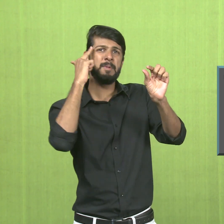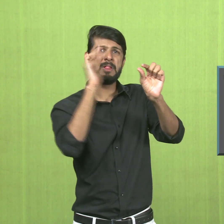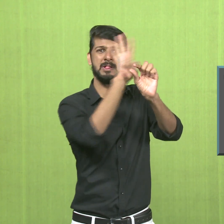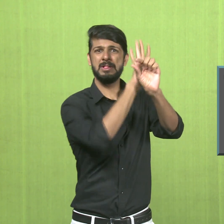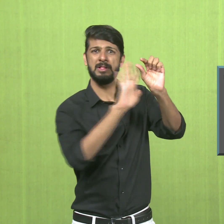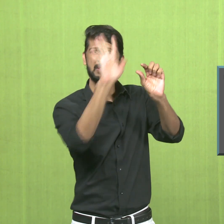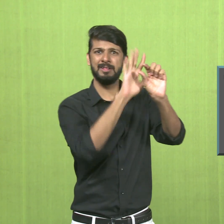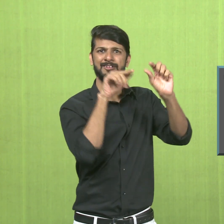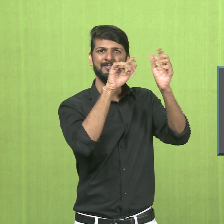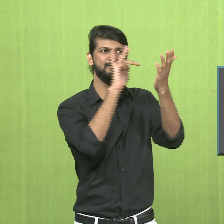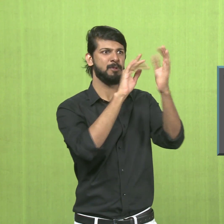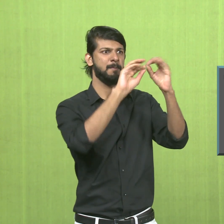region